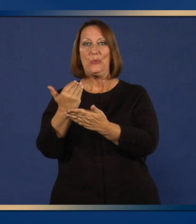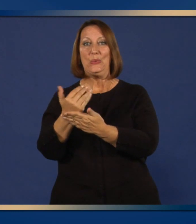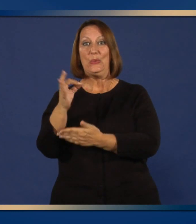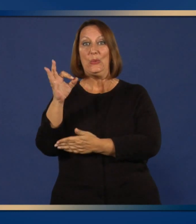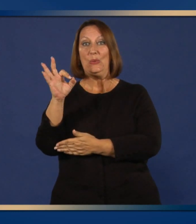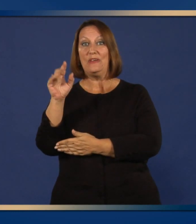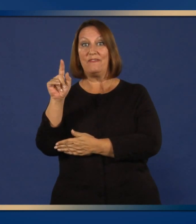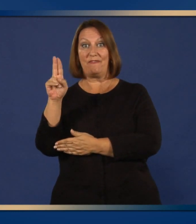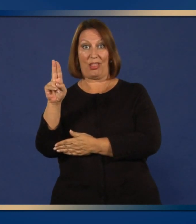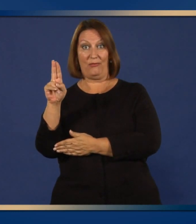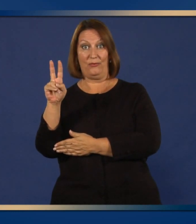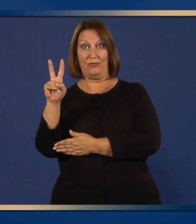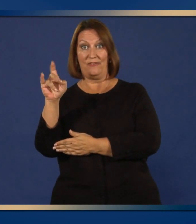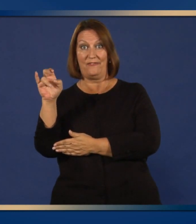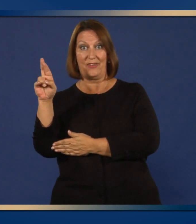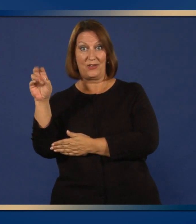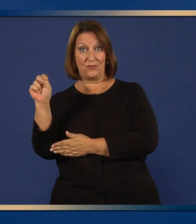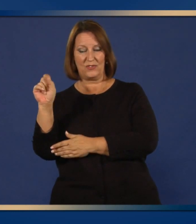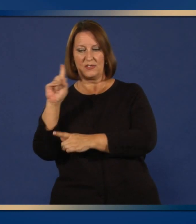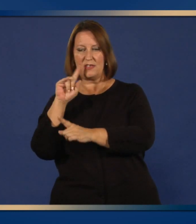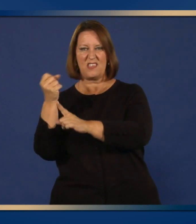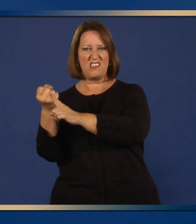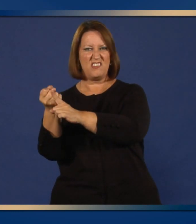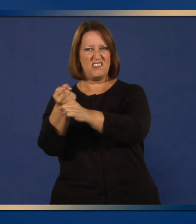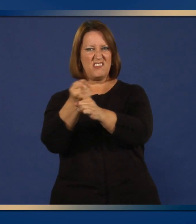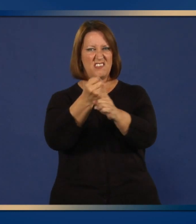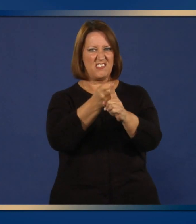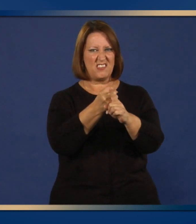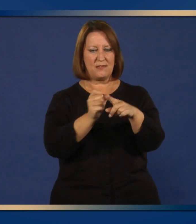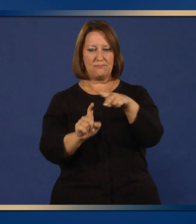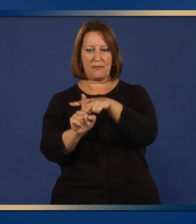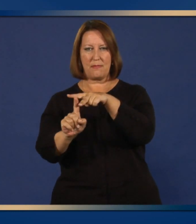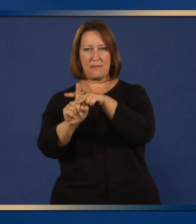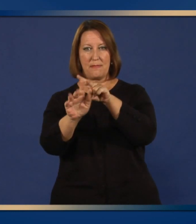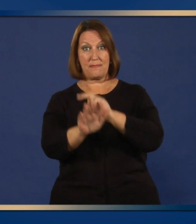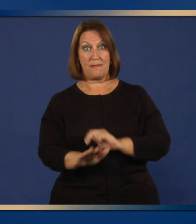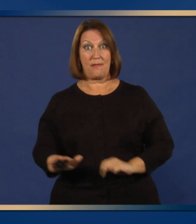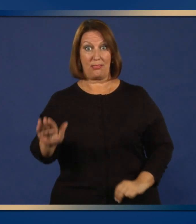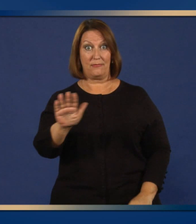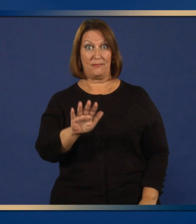to a current outbreak of a novel influenza virus.